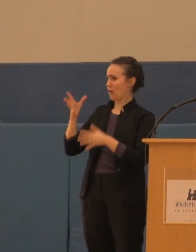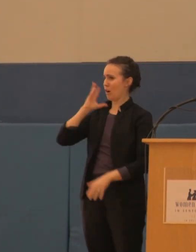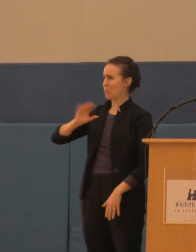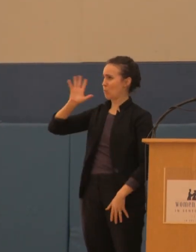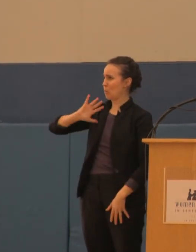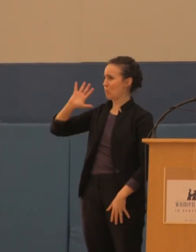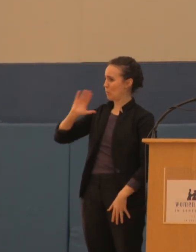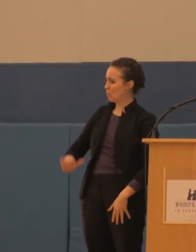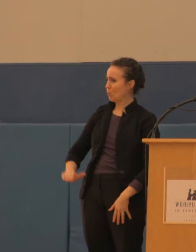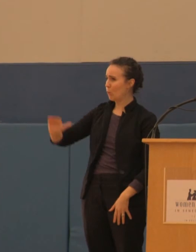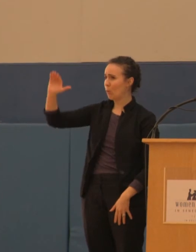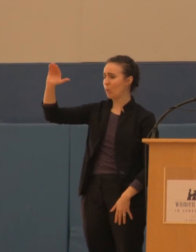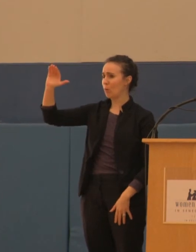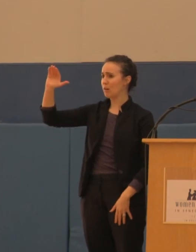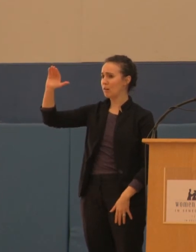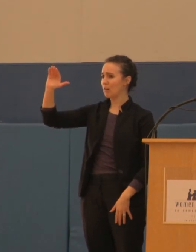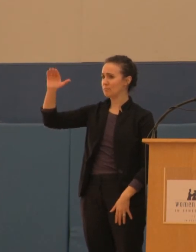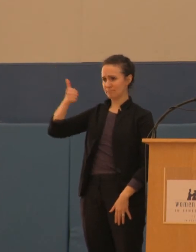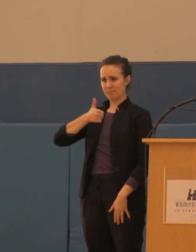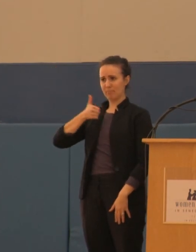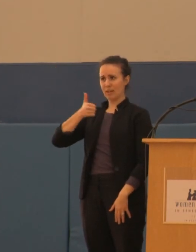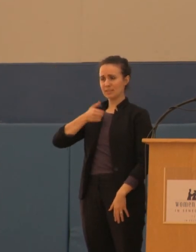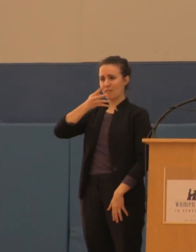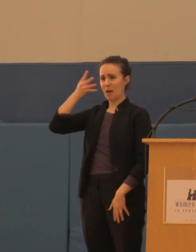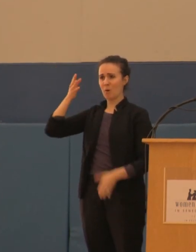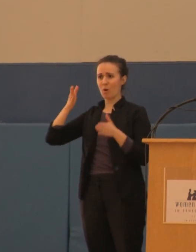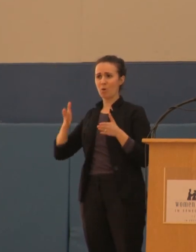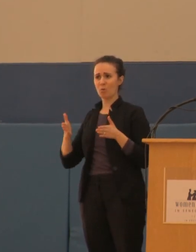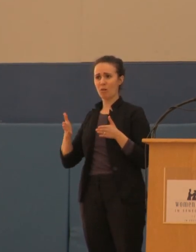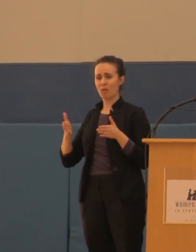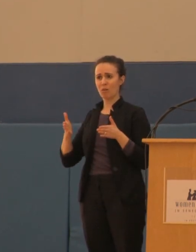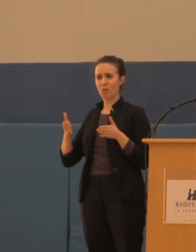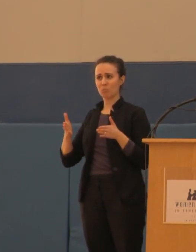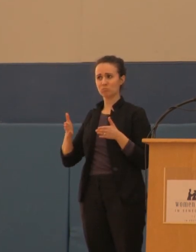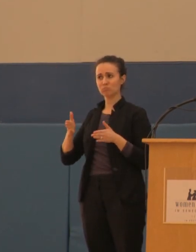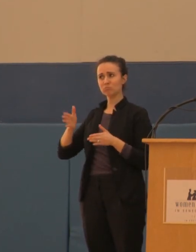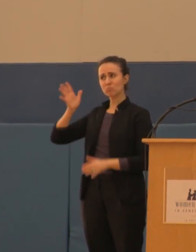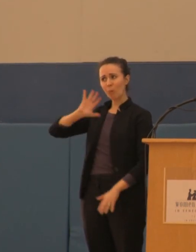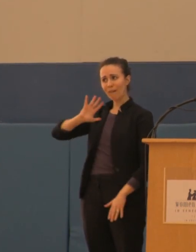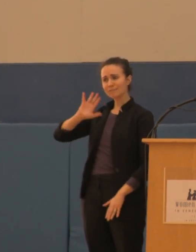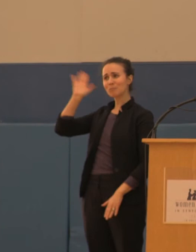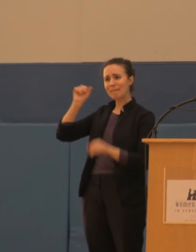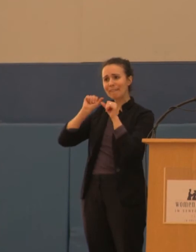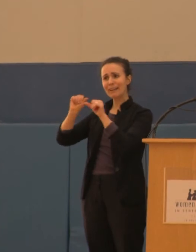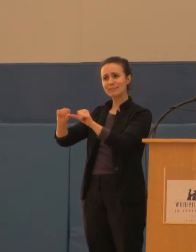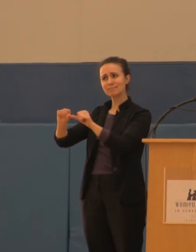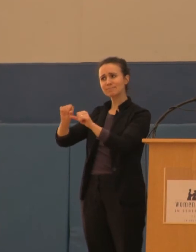and lived as an immigrant is and will continue to be great.